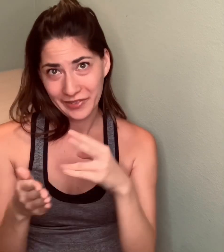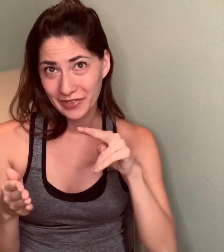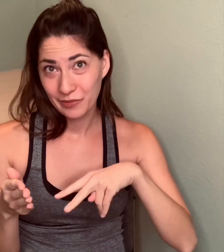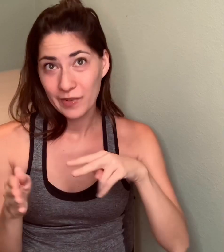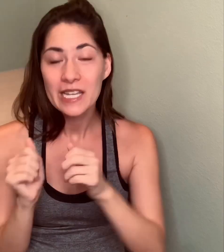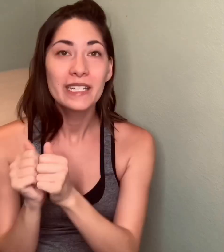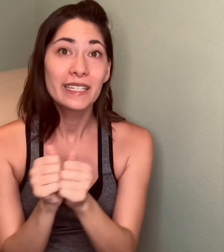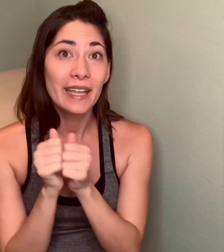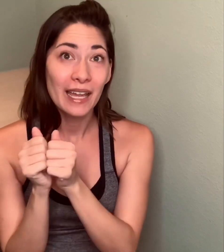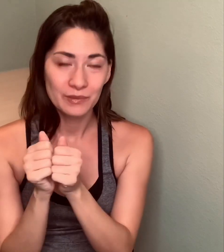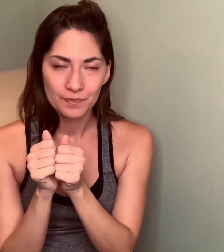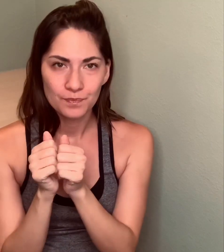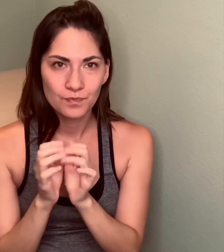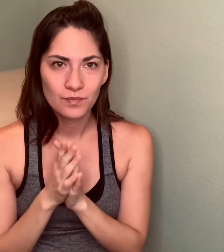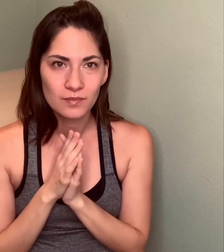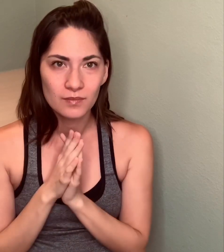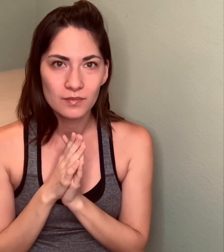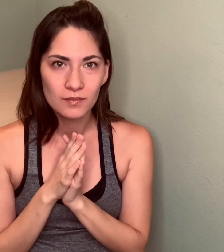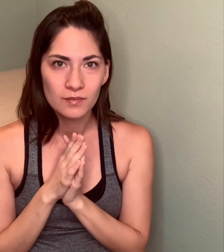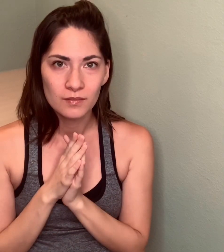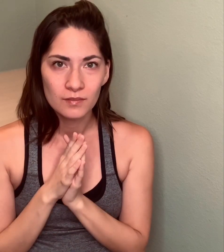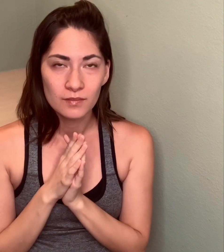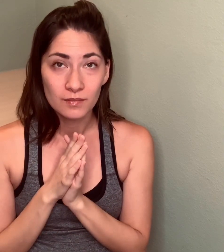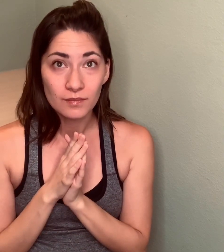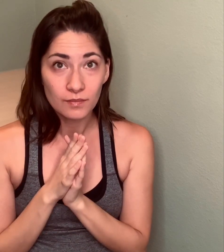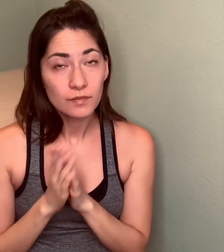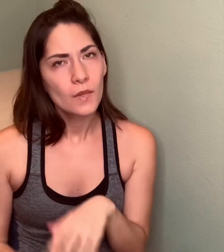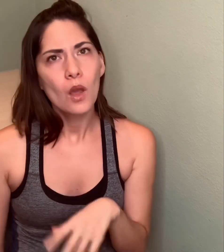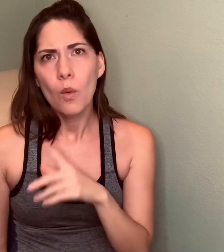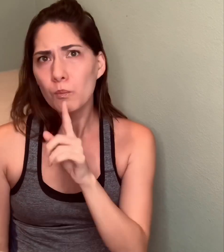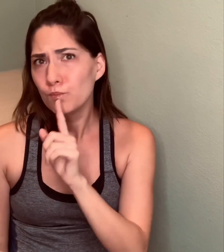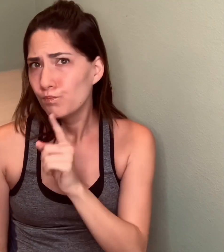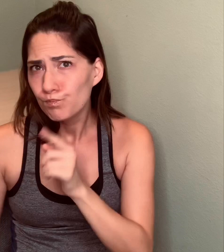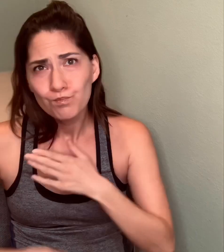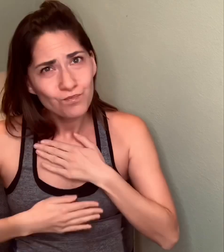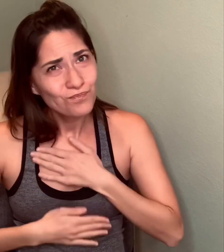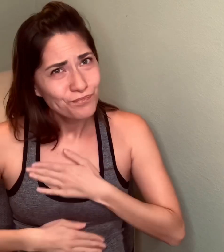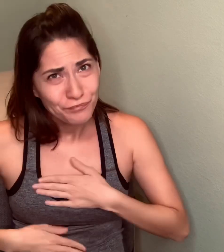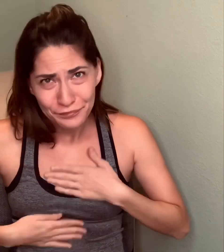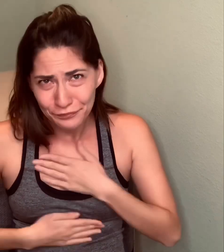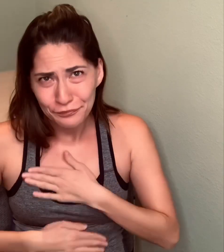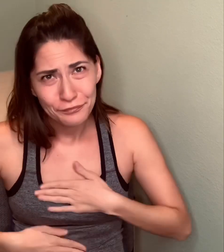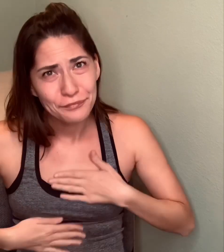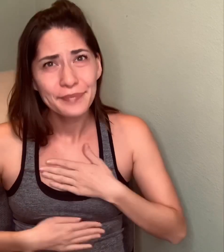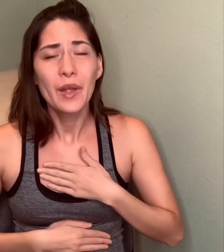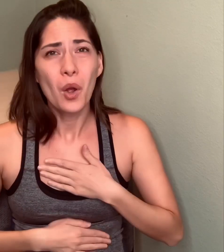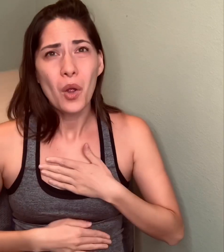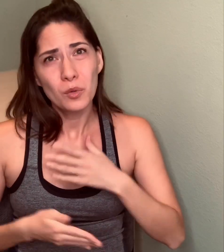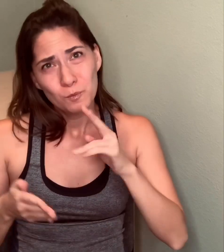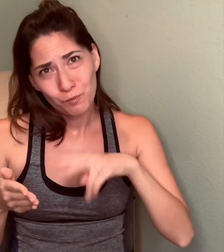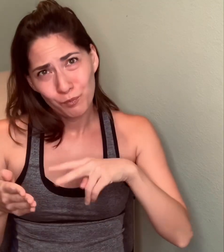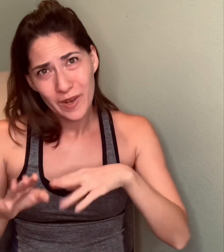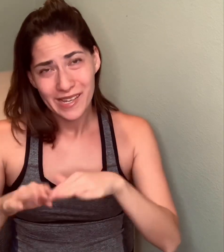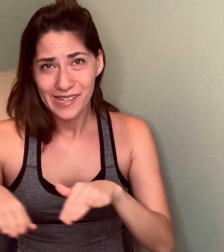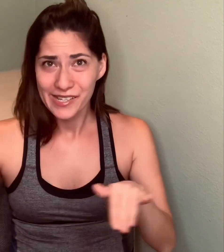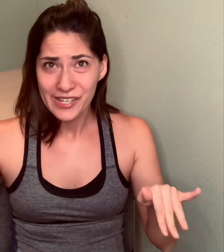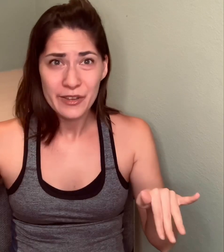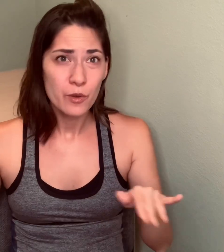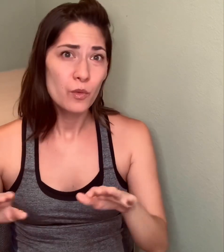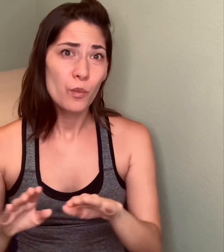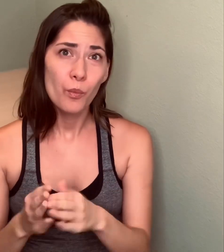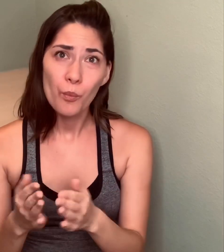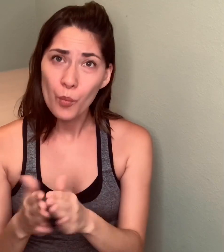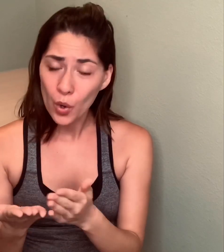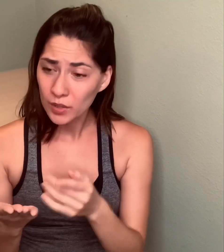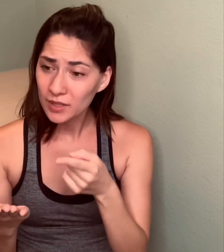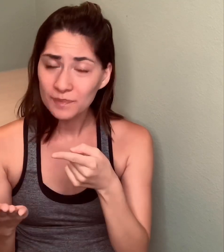books we read with them. So I really love to find children books where I can have